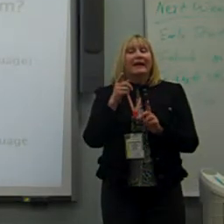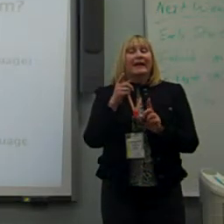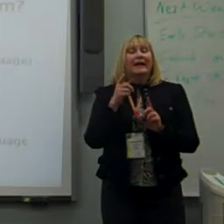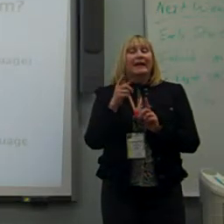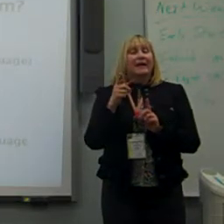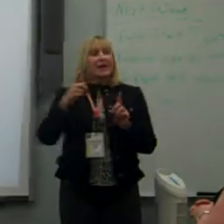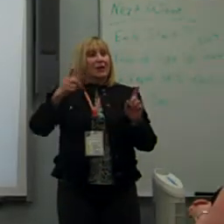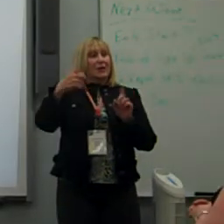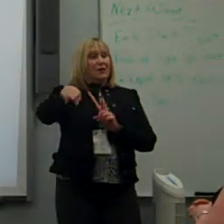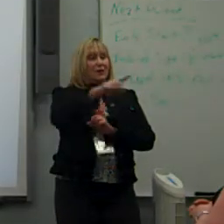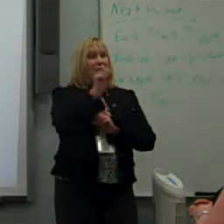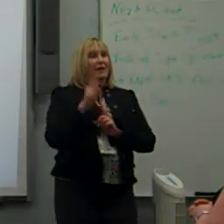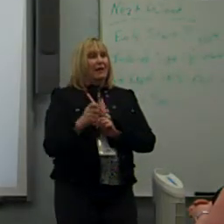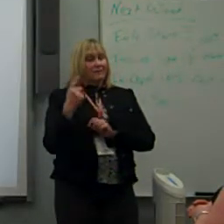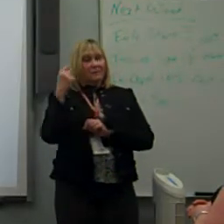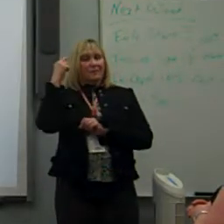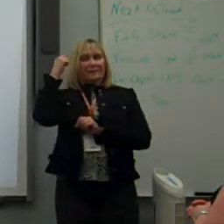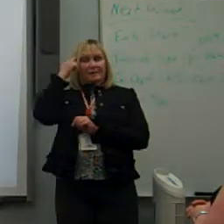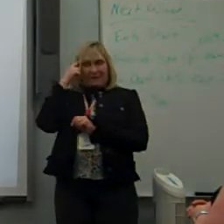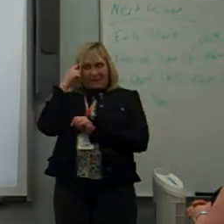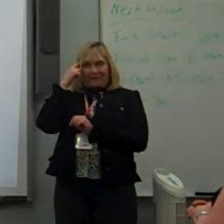I think I need to see that.